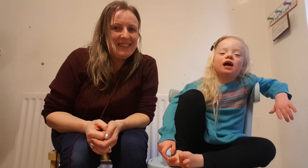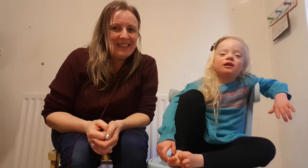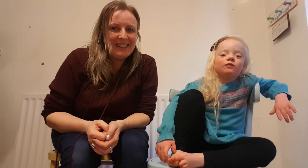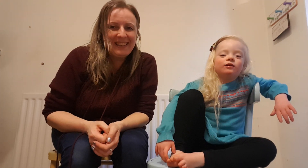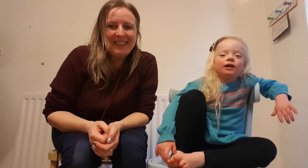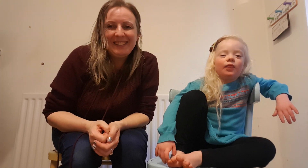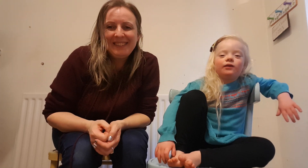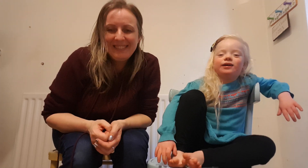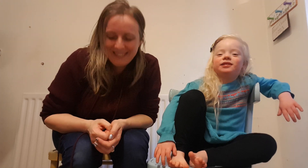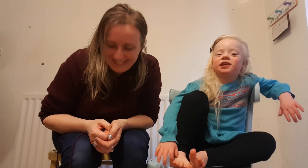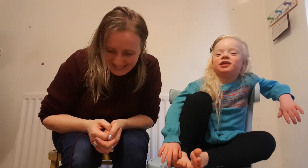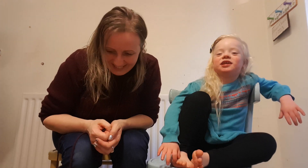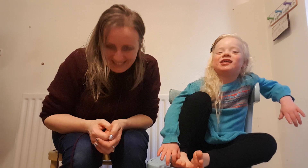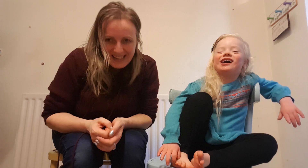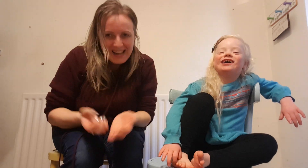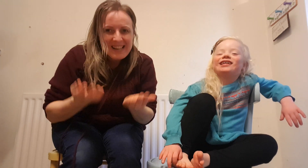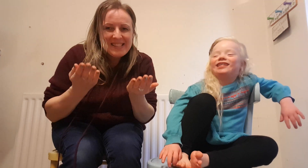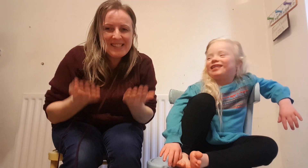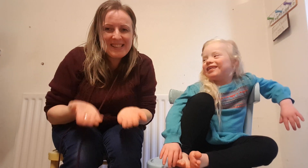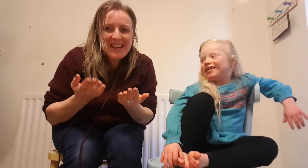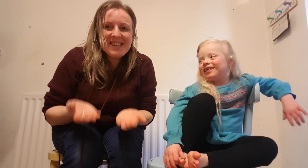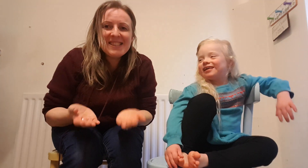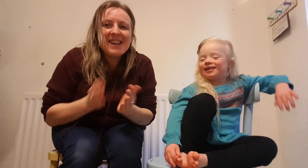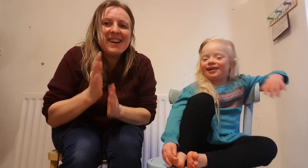Hello, Mummy. Today's sign